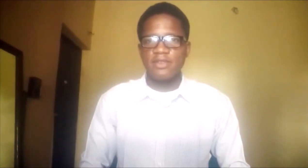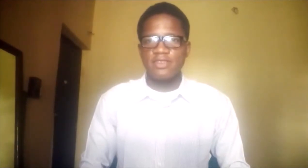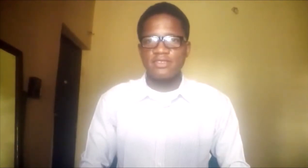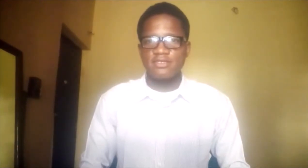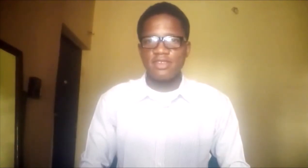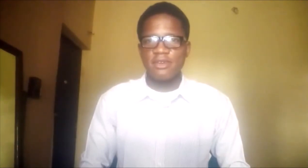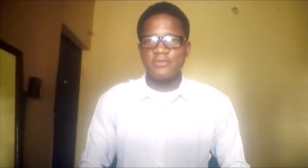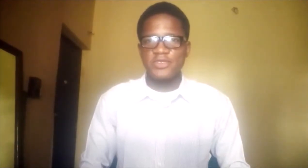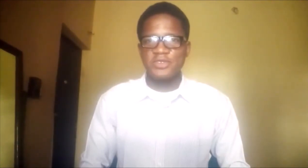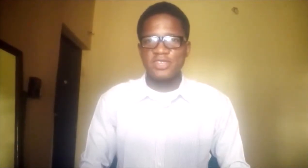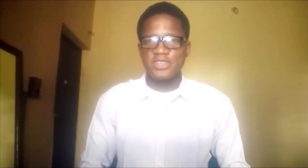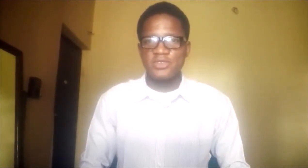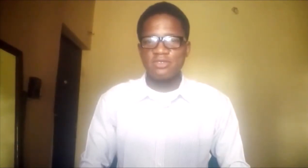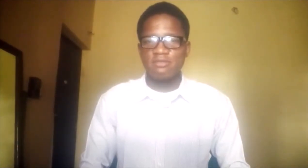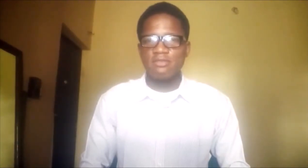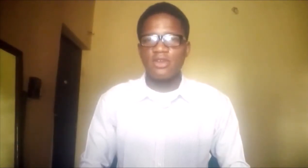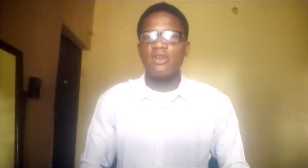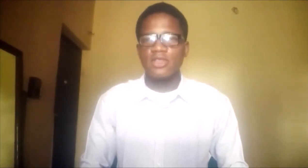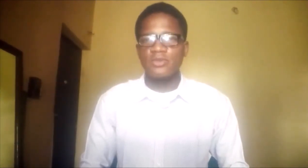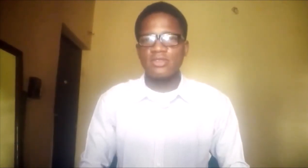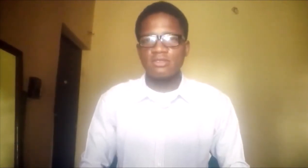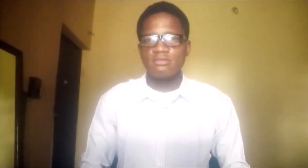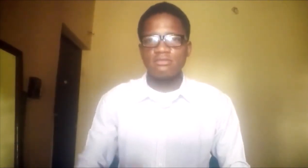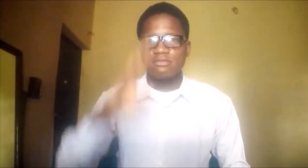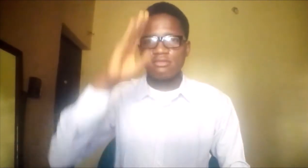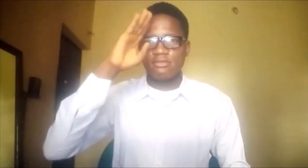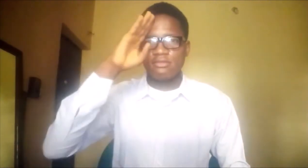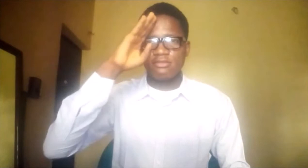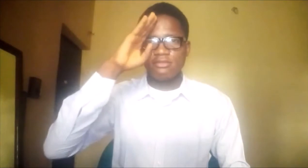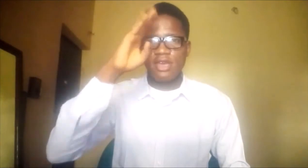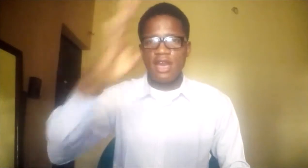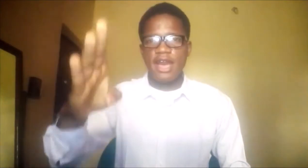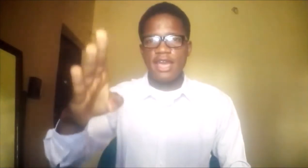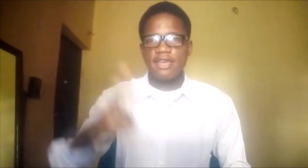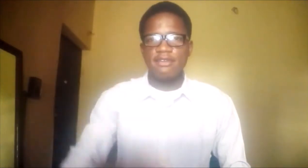this video session or other ones. Hi.